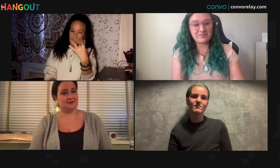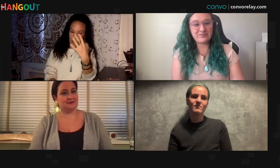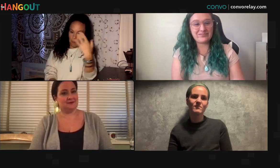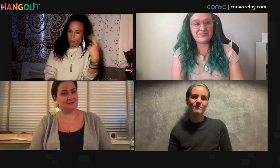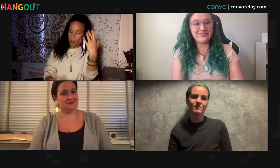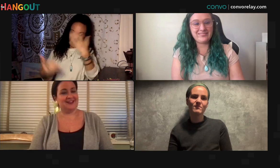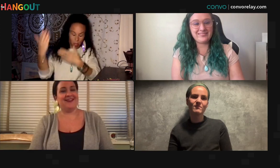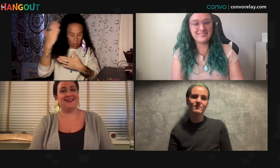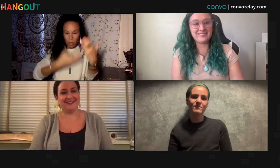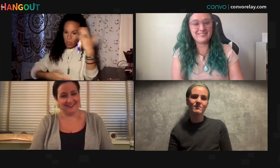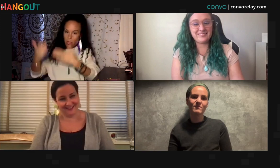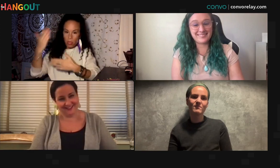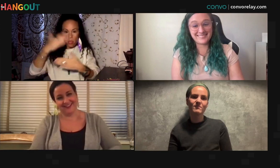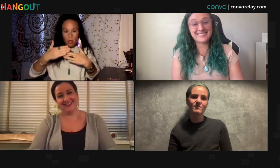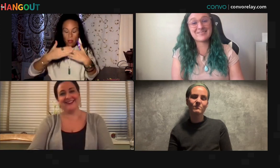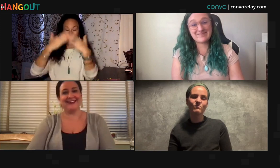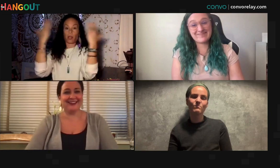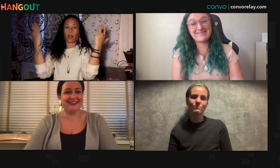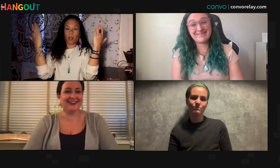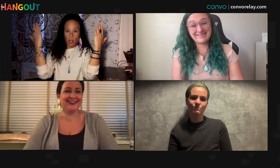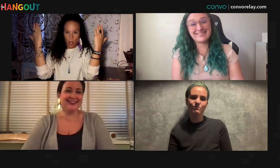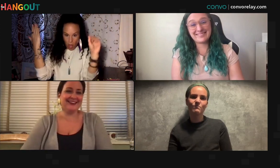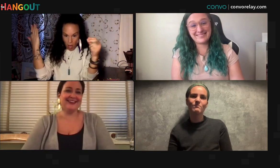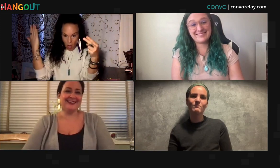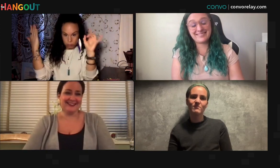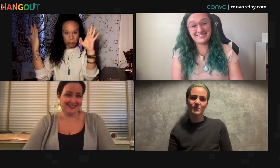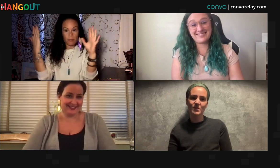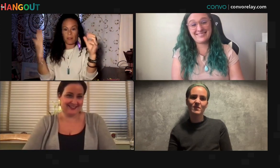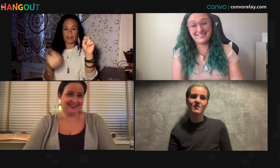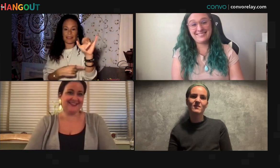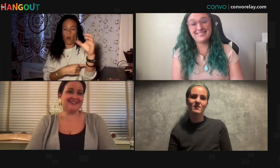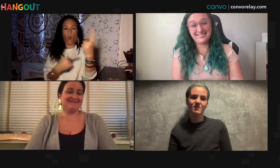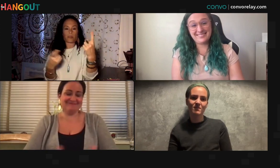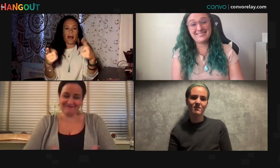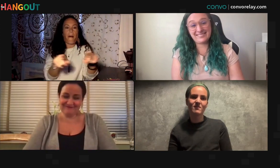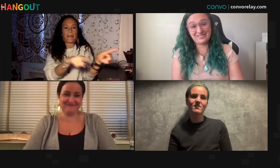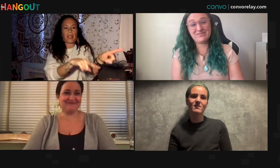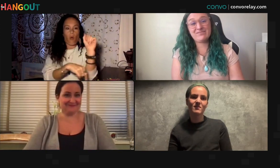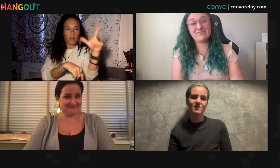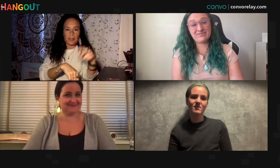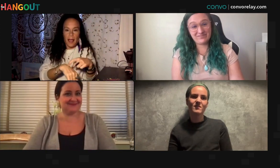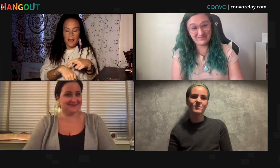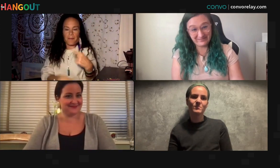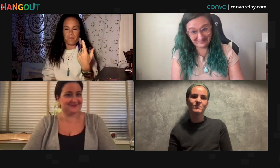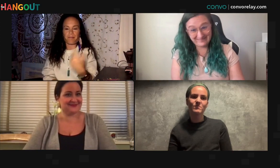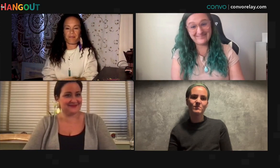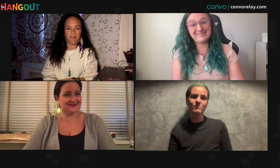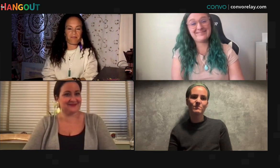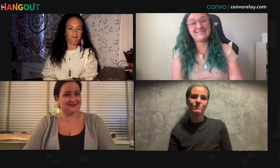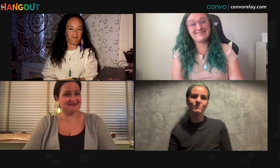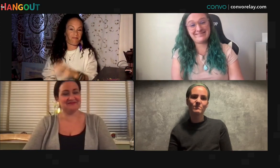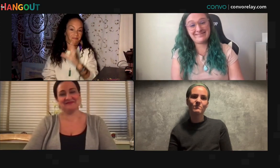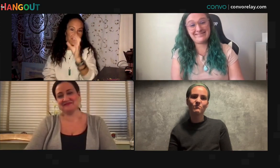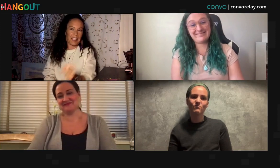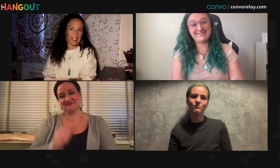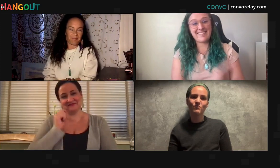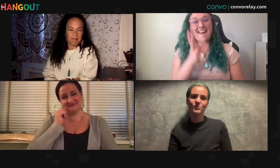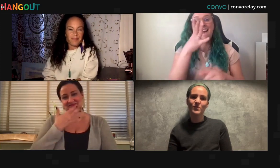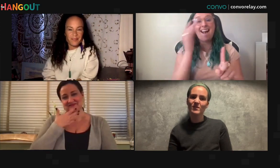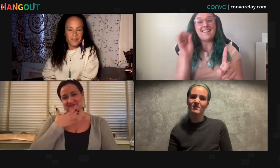life are insane," because a lot of us sometimes we don't recognize those things, and then all of a sudden